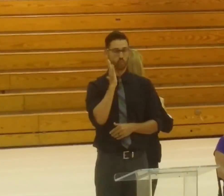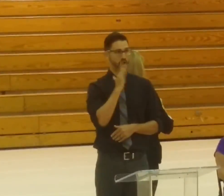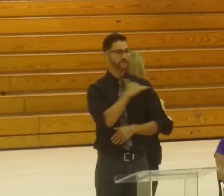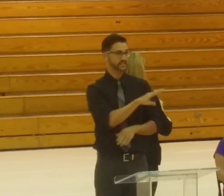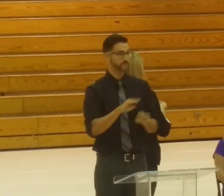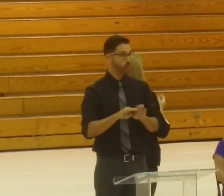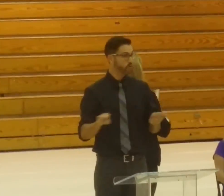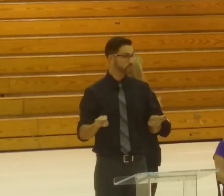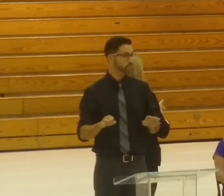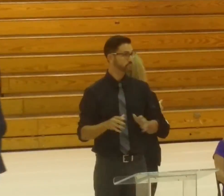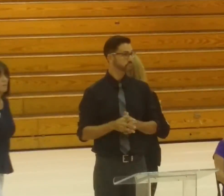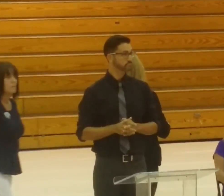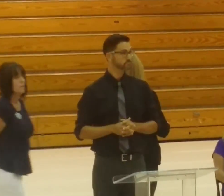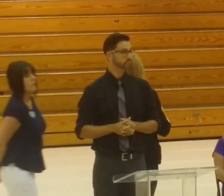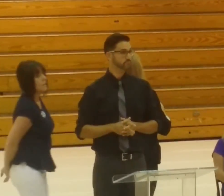which Sophie will take the floor.